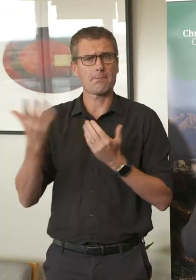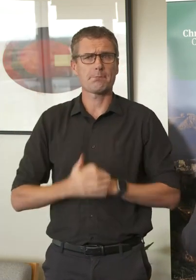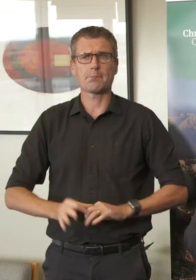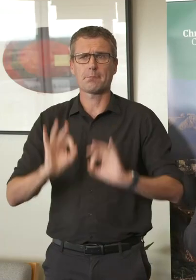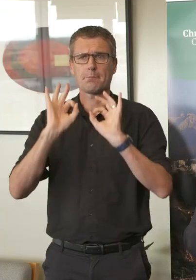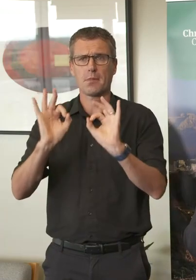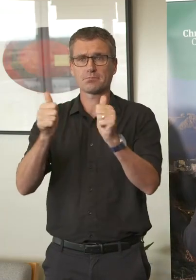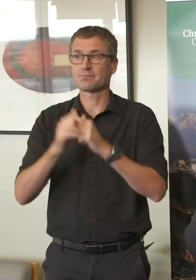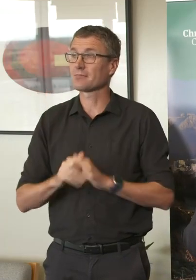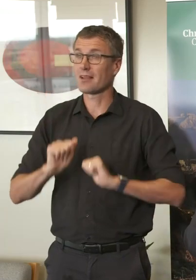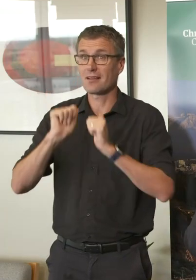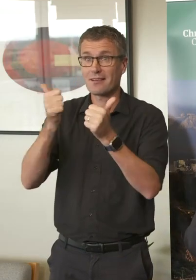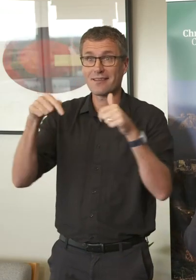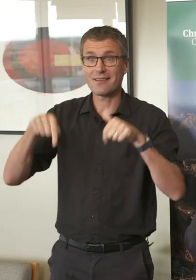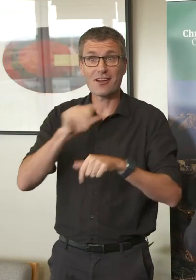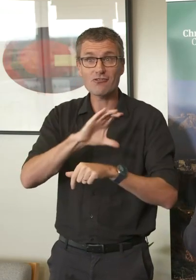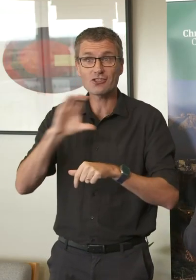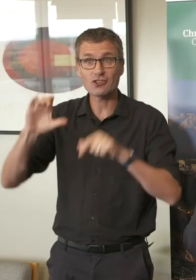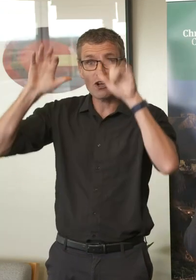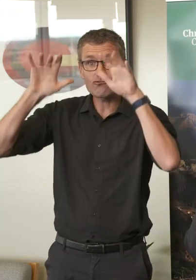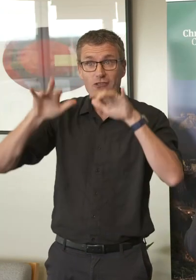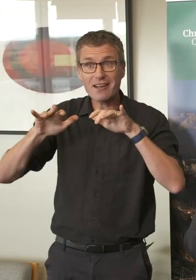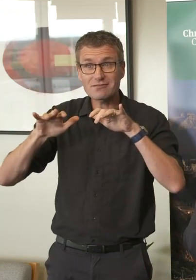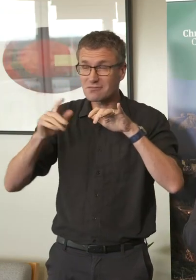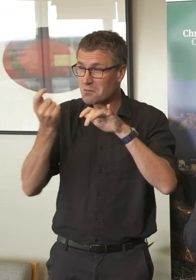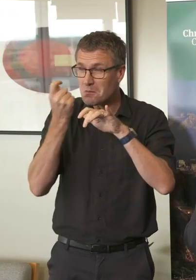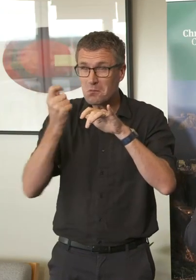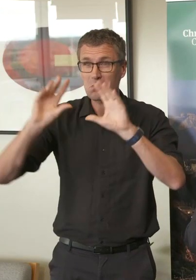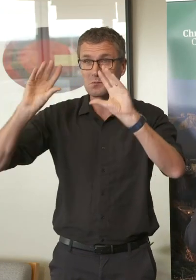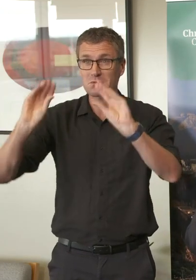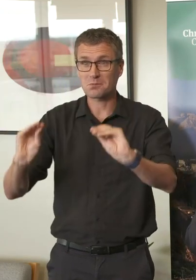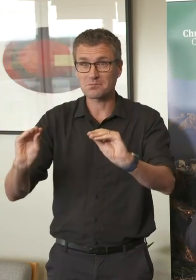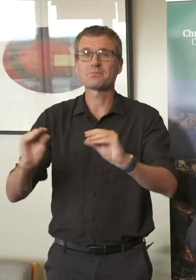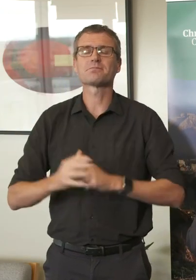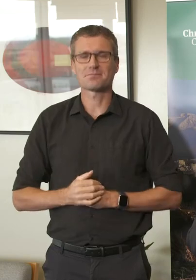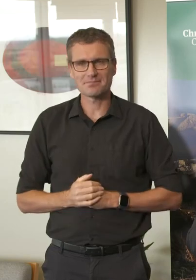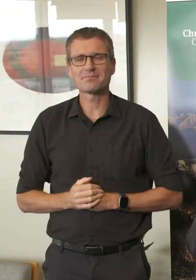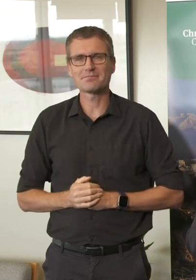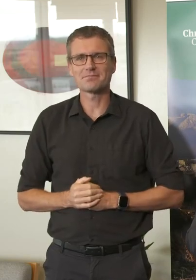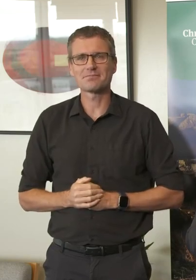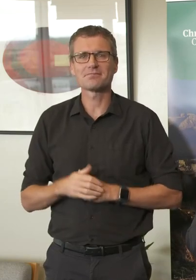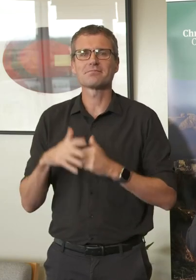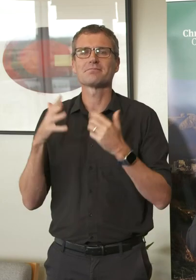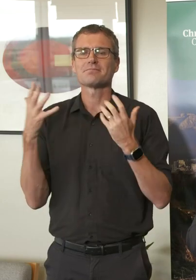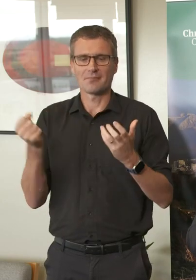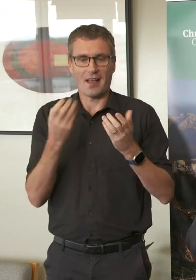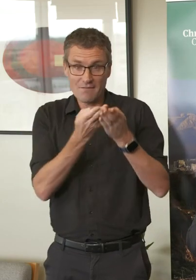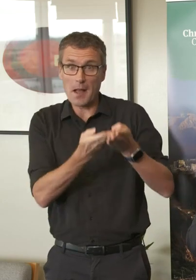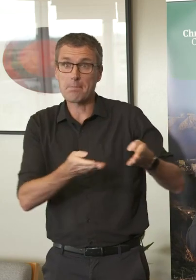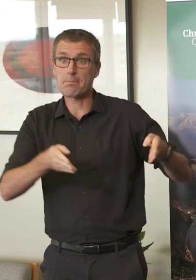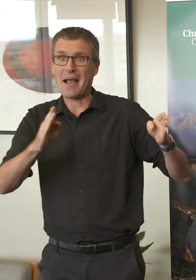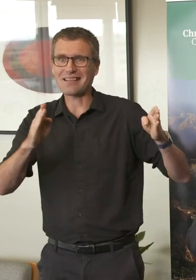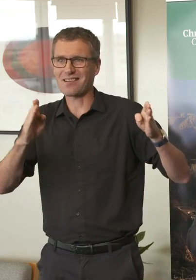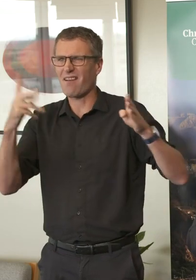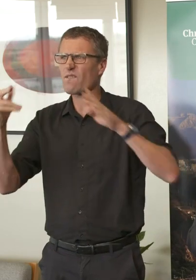happy that the rain here in Christchurch has more or less stopped. The retention basins were well full,